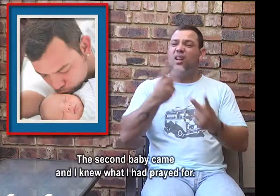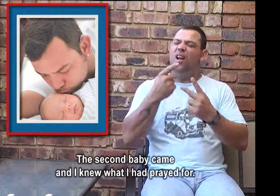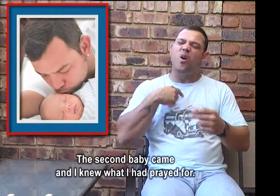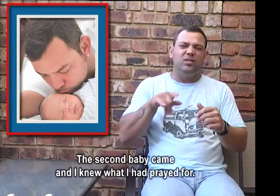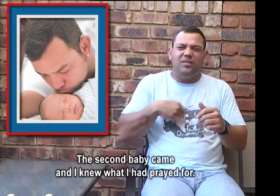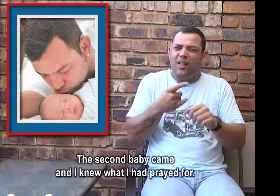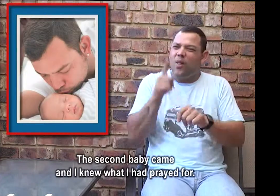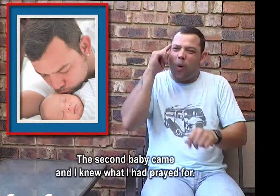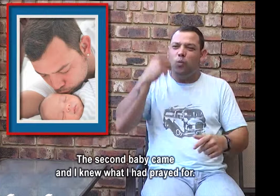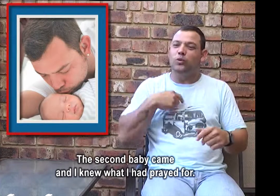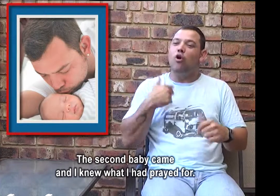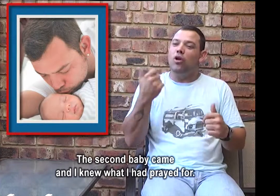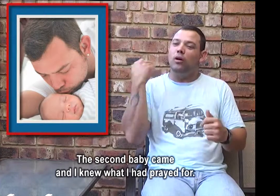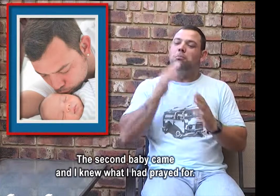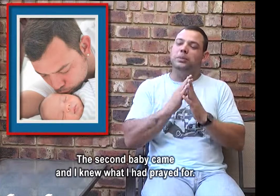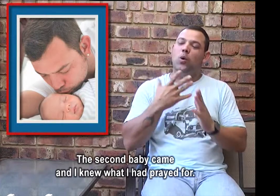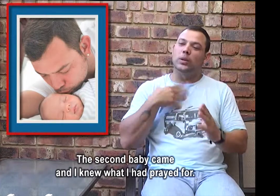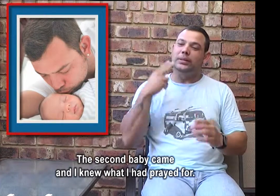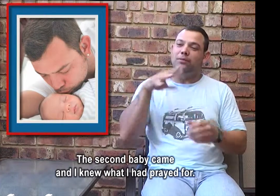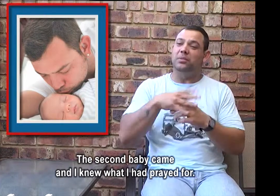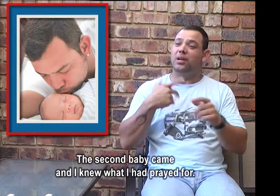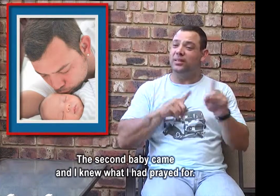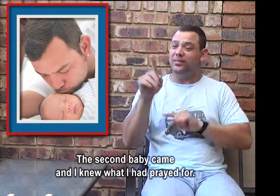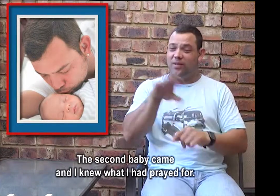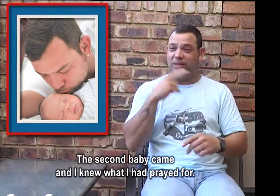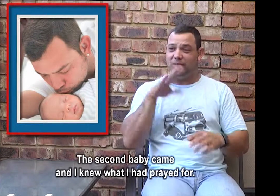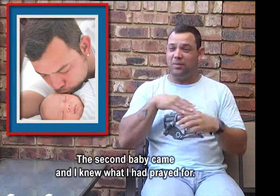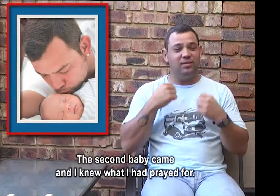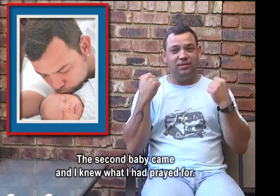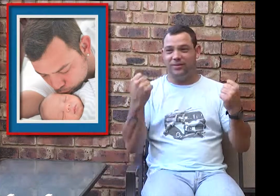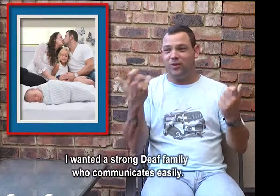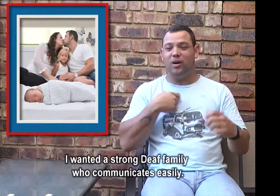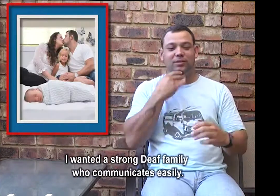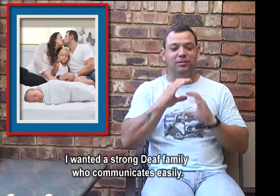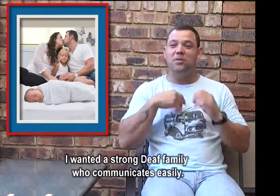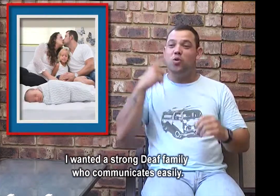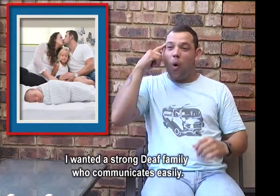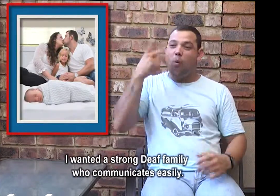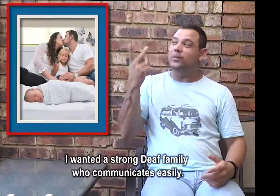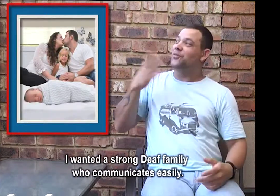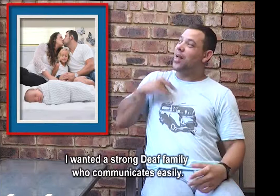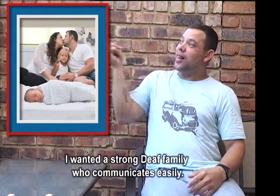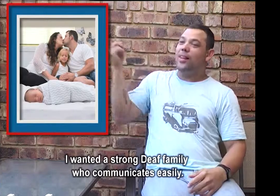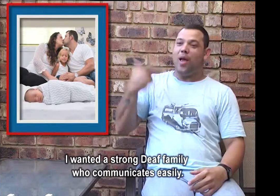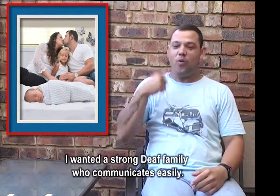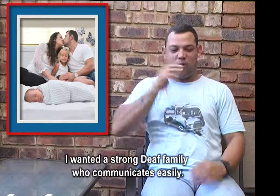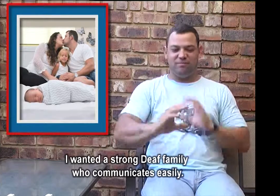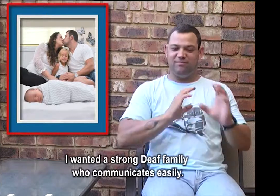The second baby came, and I knew what I'd prayed for. I wanted a strong deaf family who